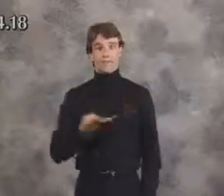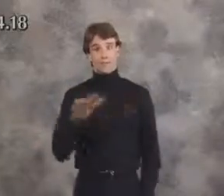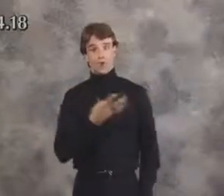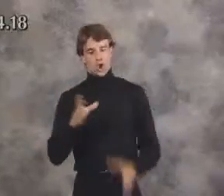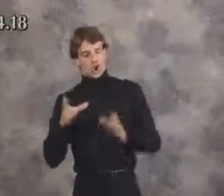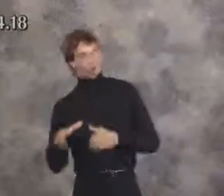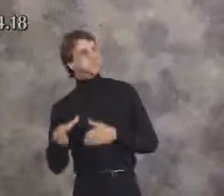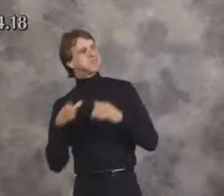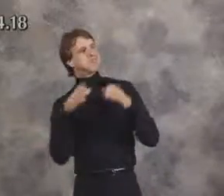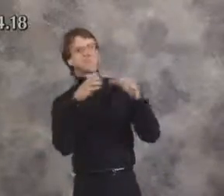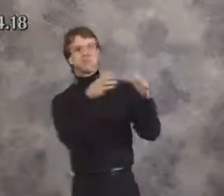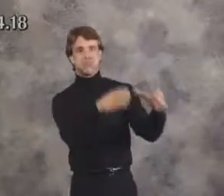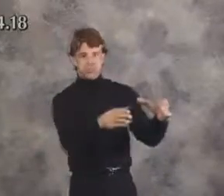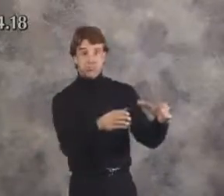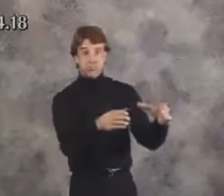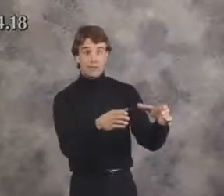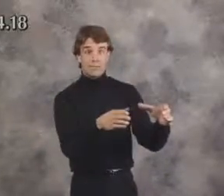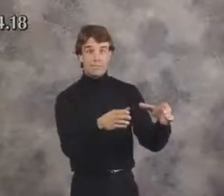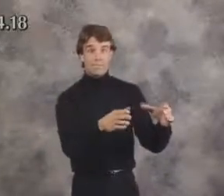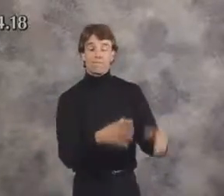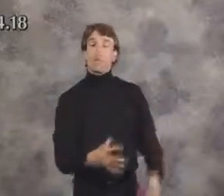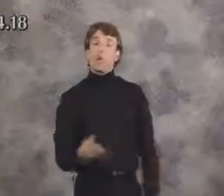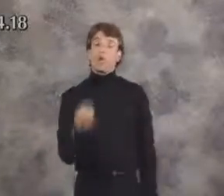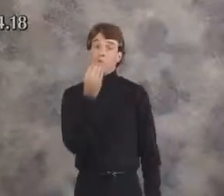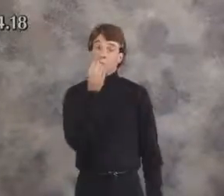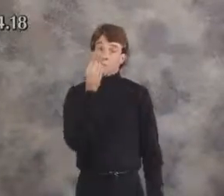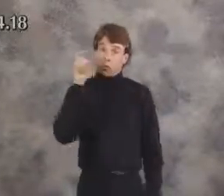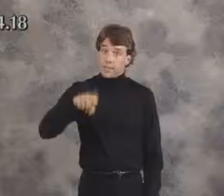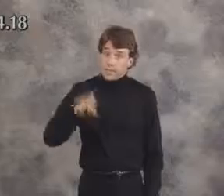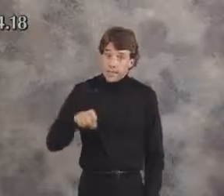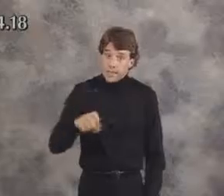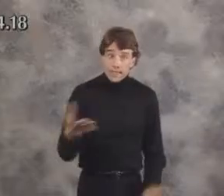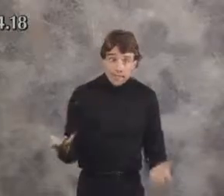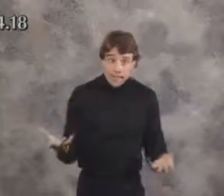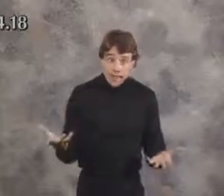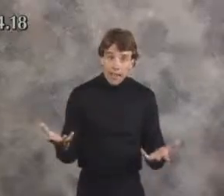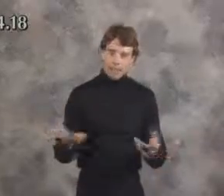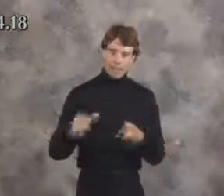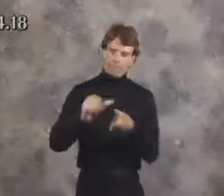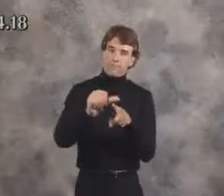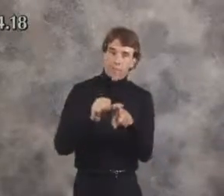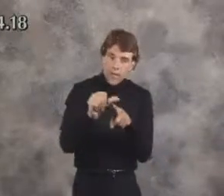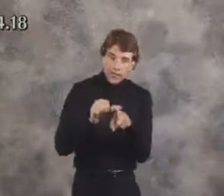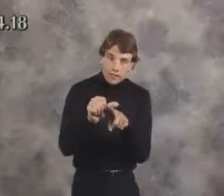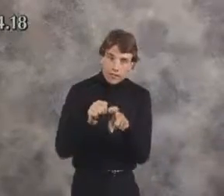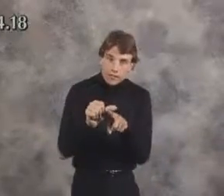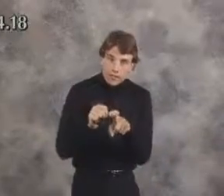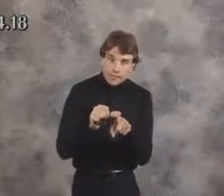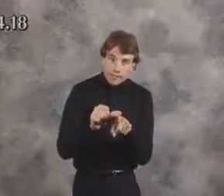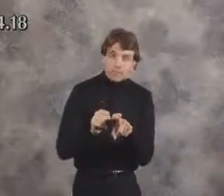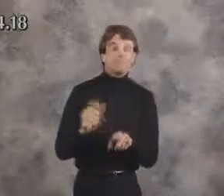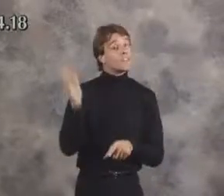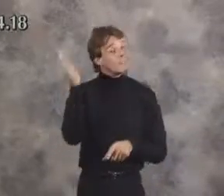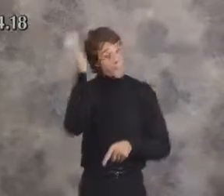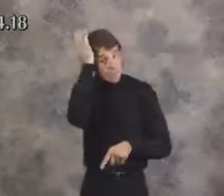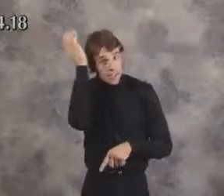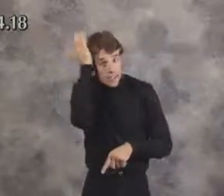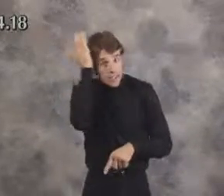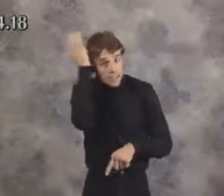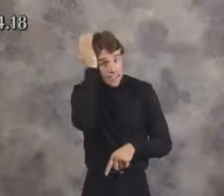the family of 4 went to the market. They needed to purchase carrots,